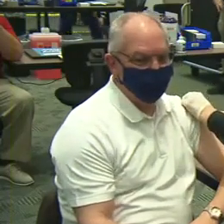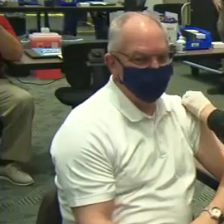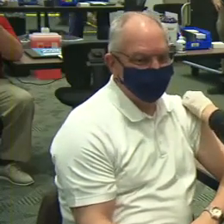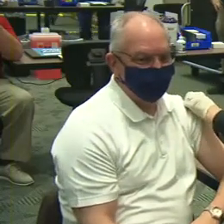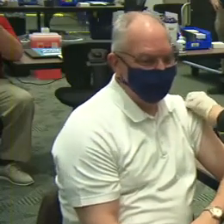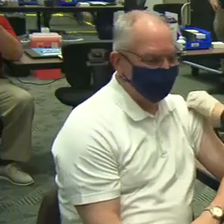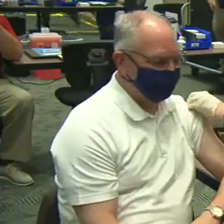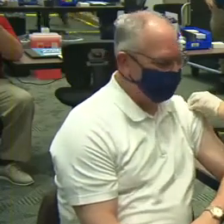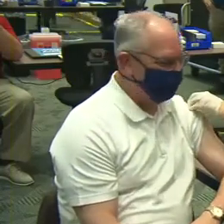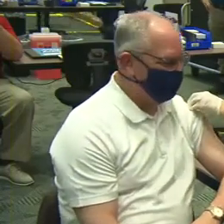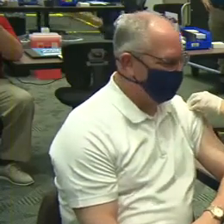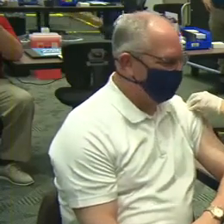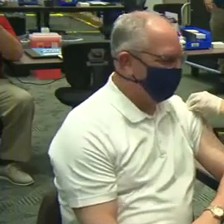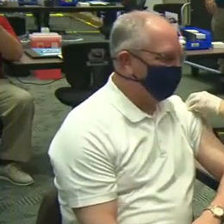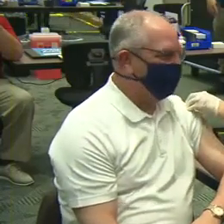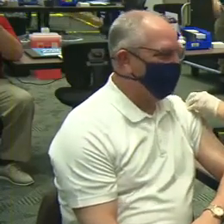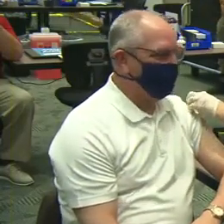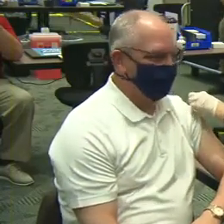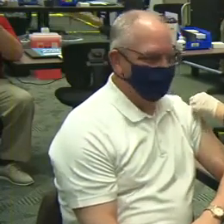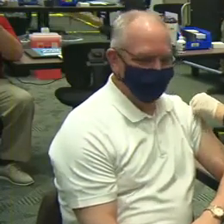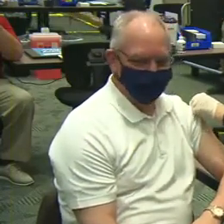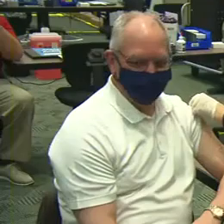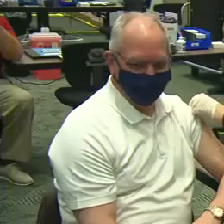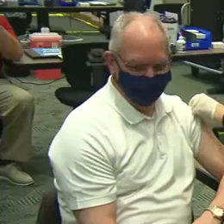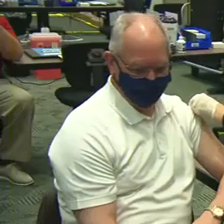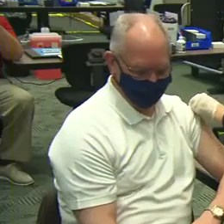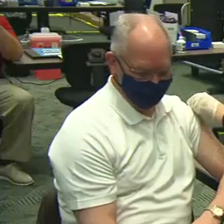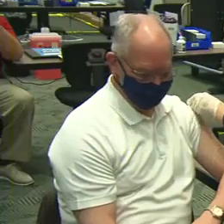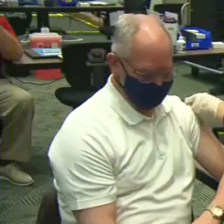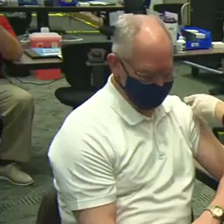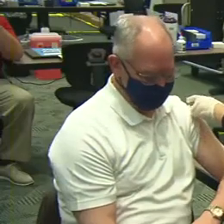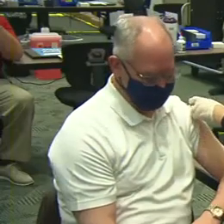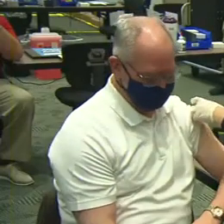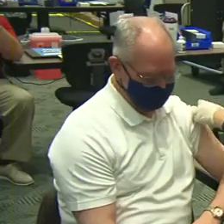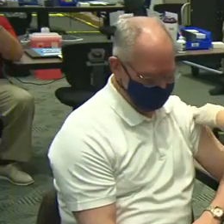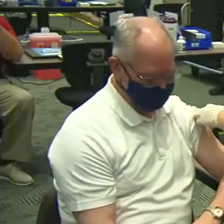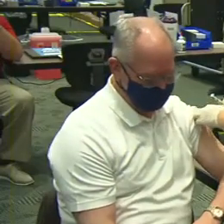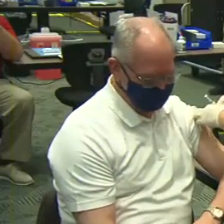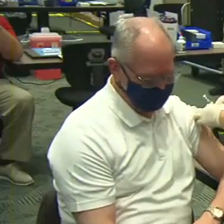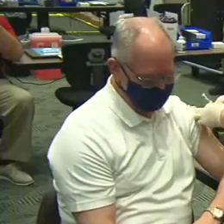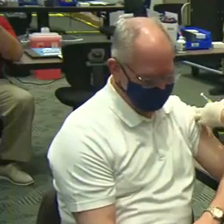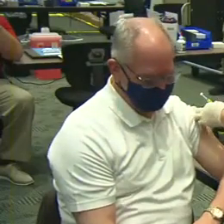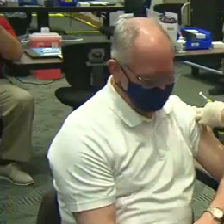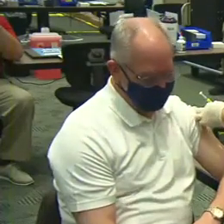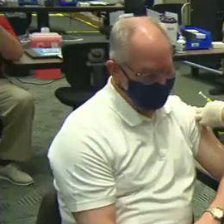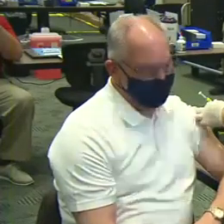Orleans pelicans. Who knew your socks were going to get judged? I know.